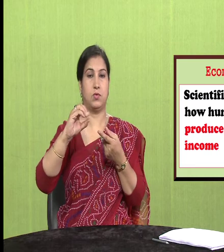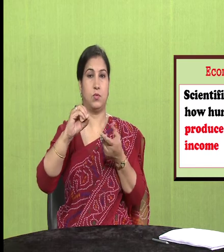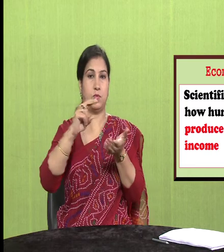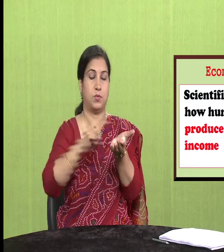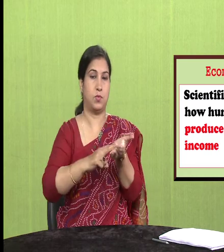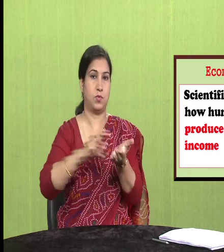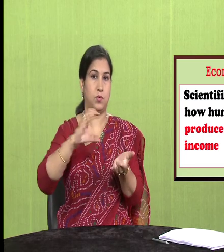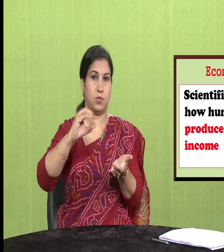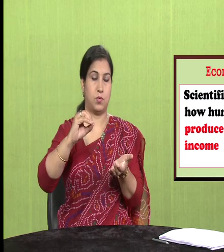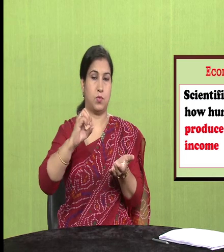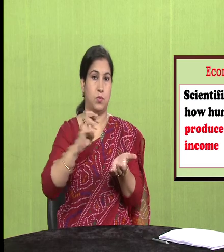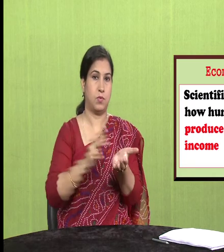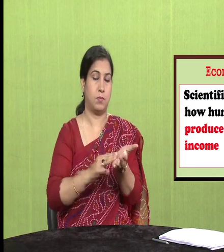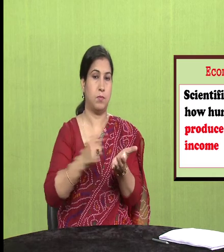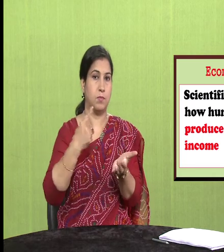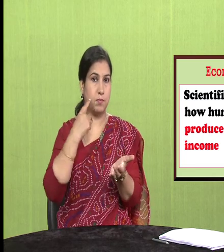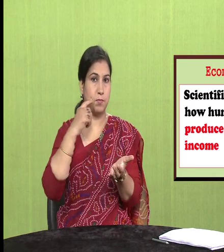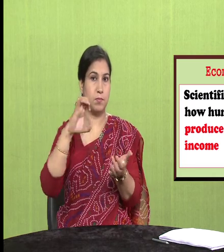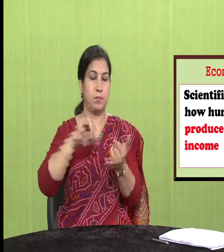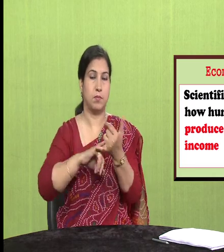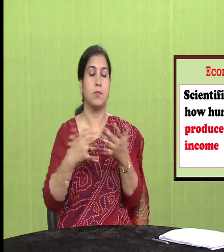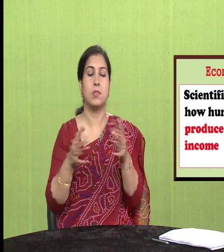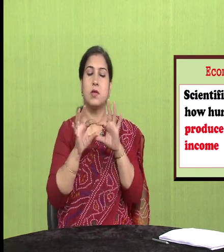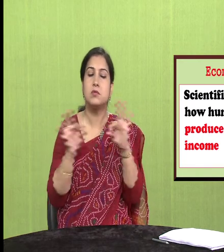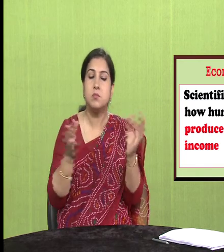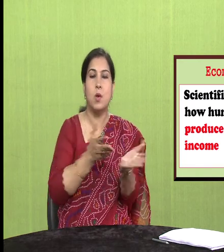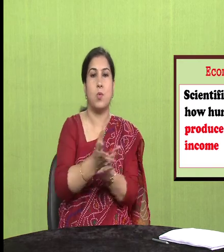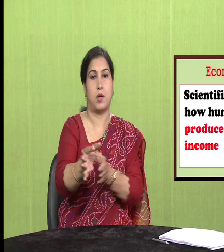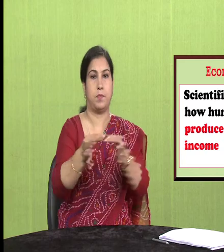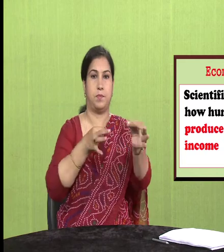Let us try to understand it in simple terms.